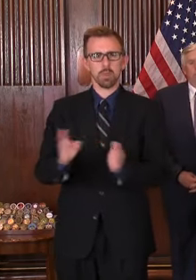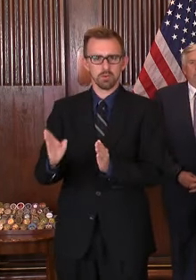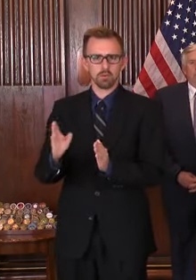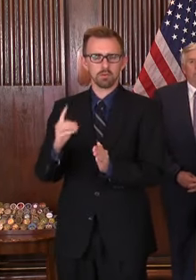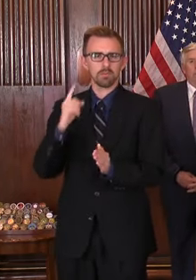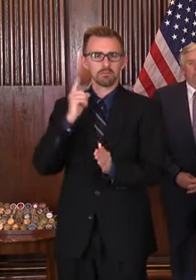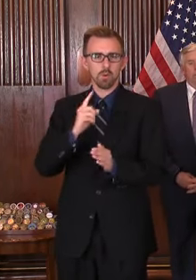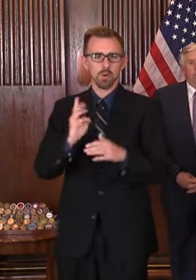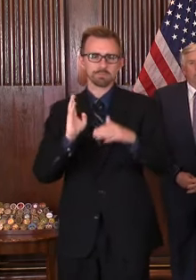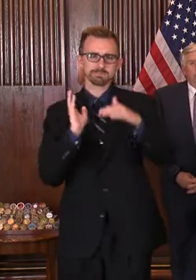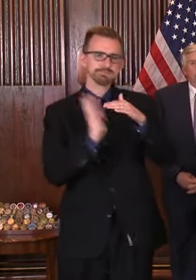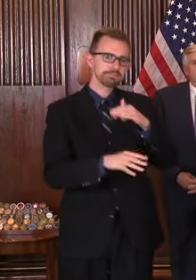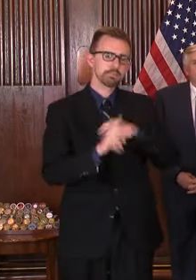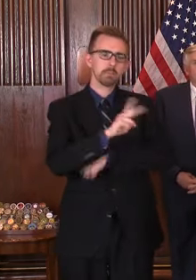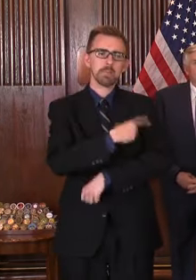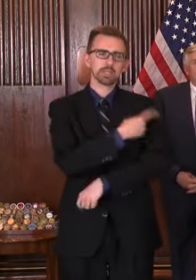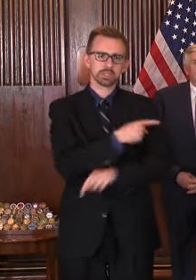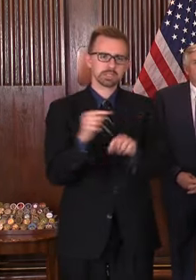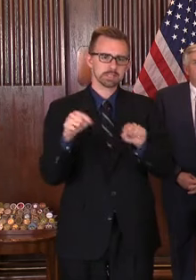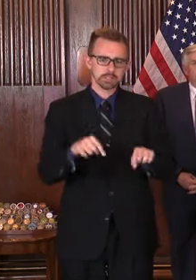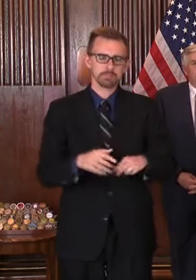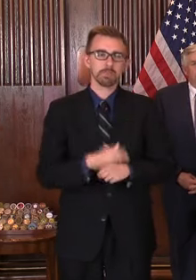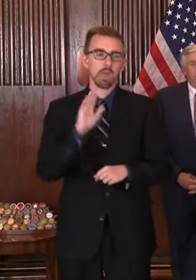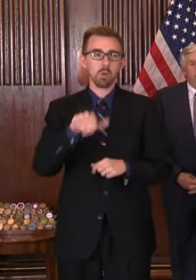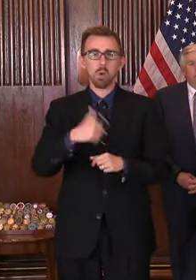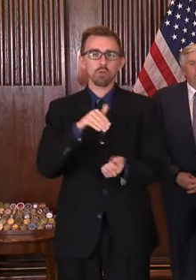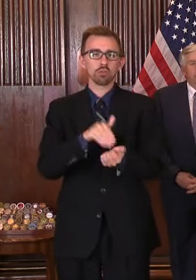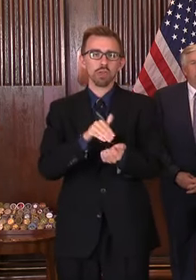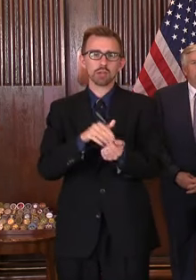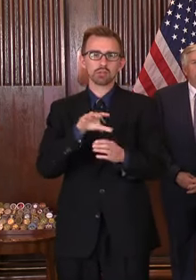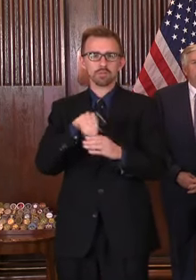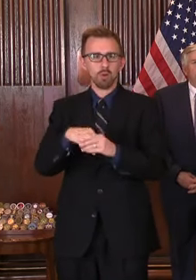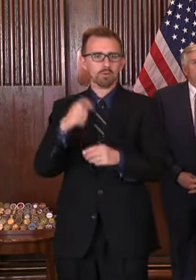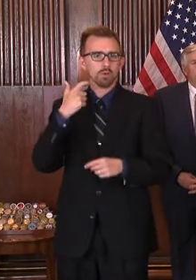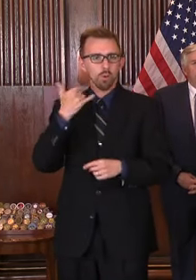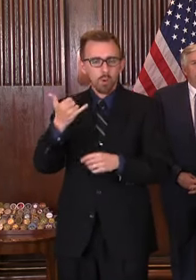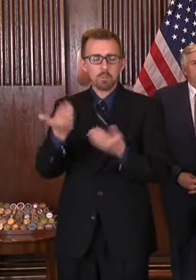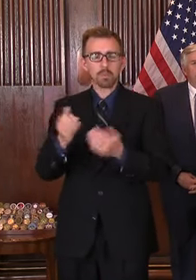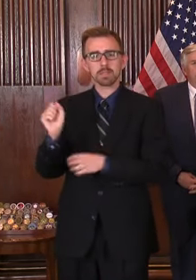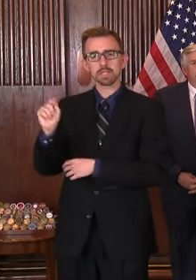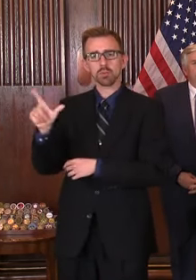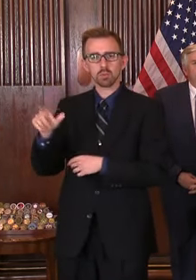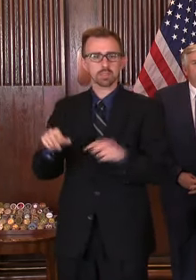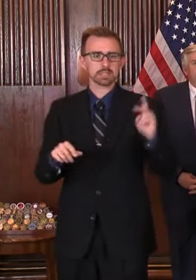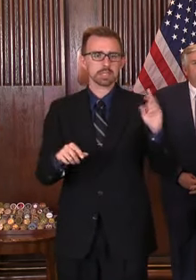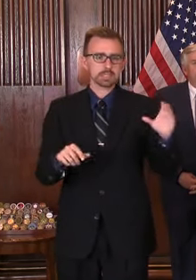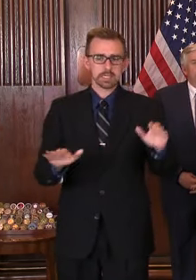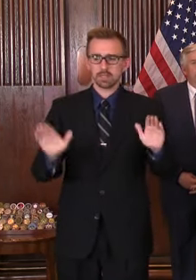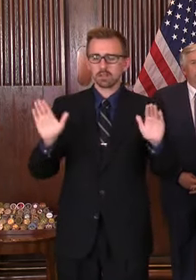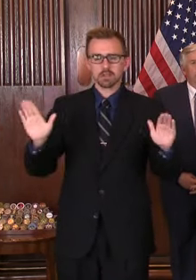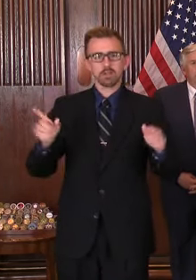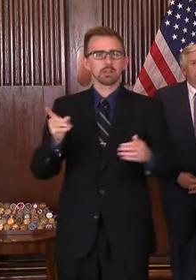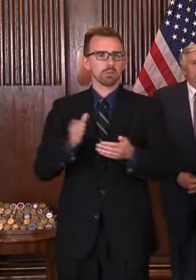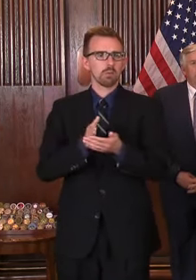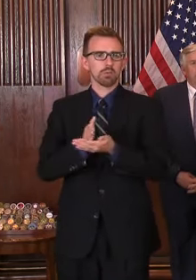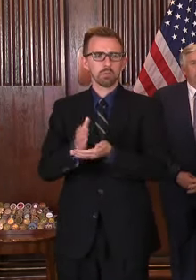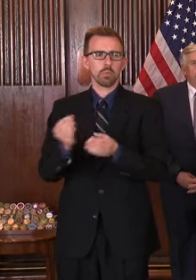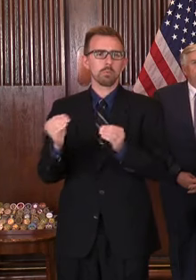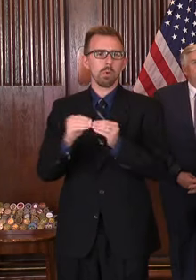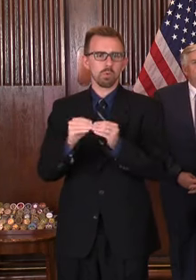a surge of patients. I know the other doctors on the call, or maybe in St. Louis and Kansas City, have gone through